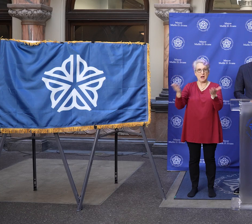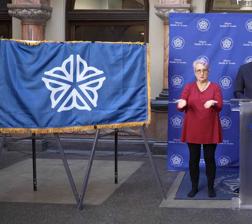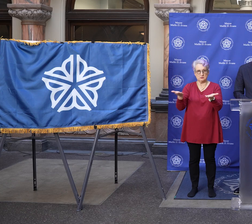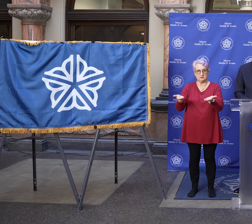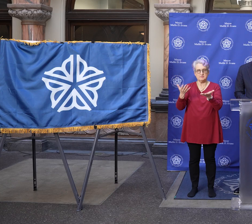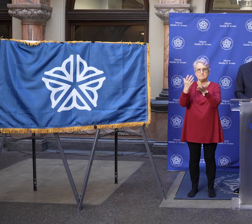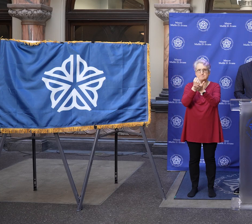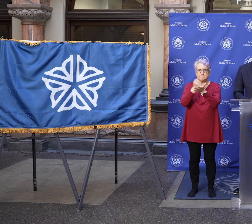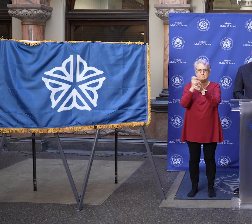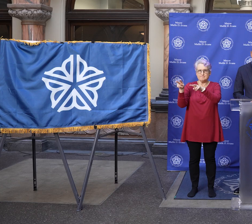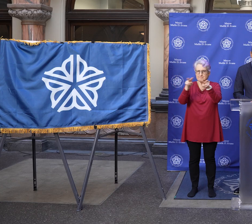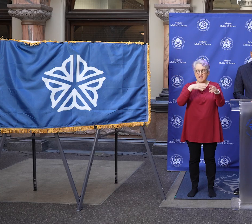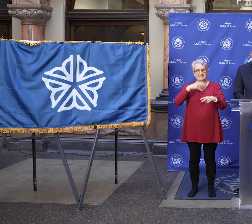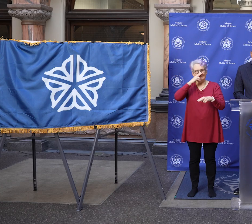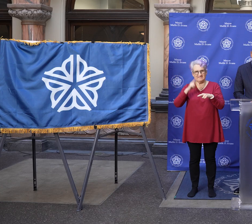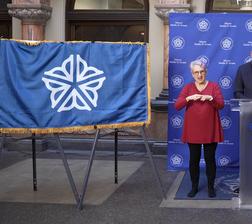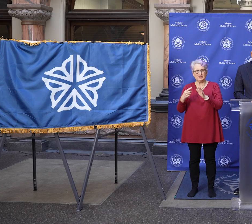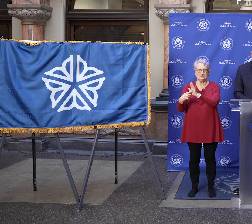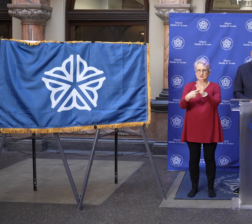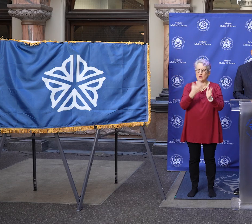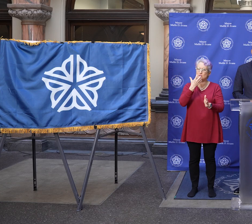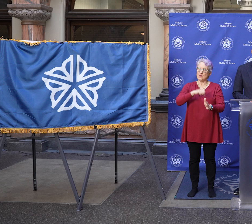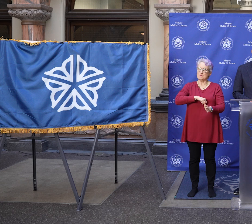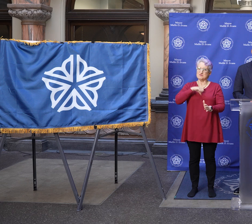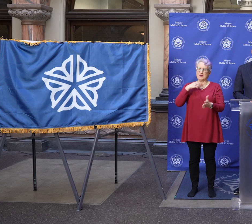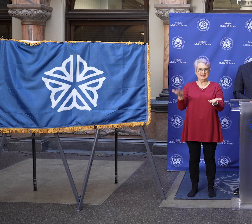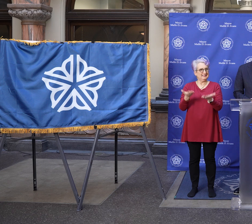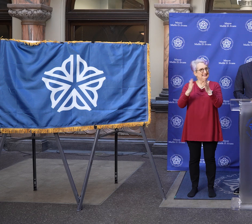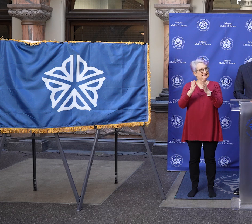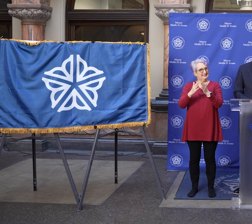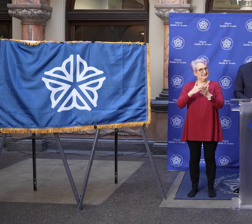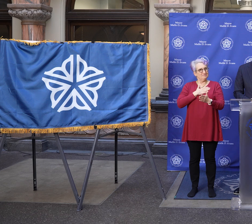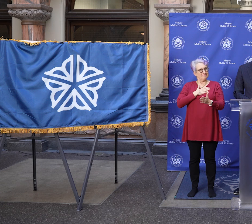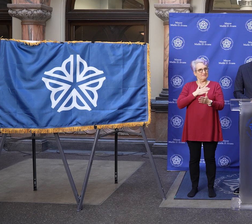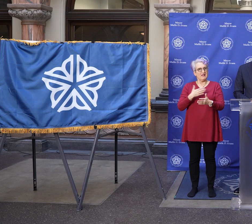pride in our city. We'll share updates throughout the year. You can visit